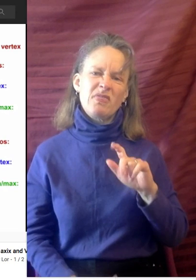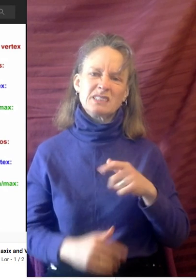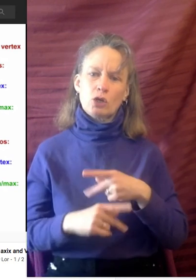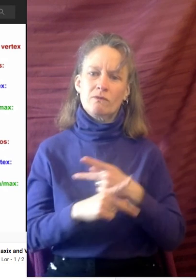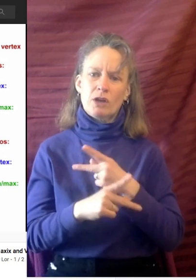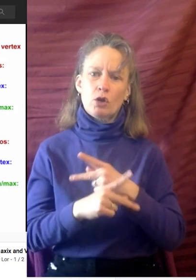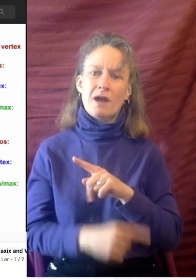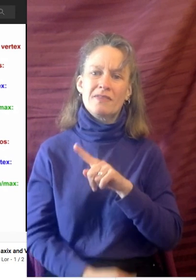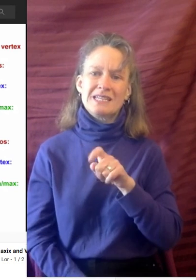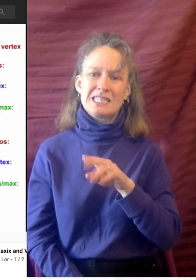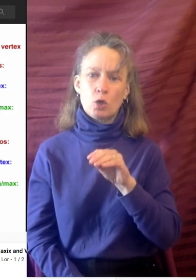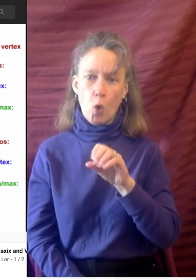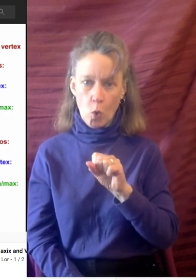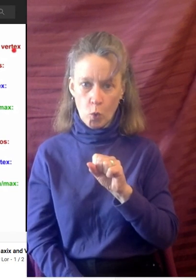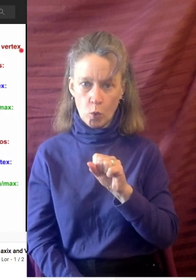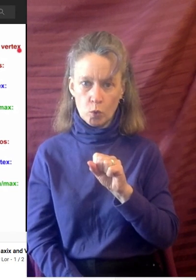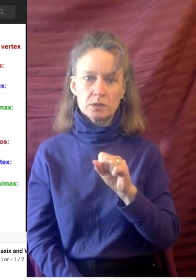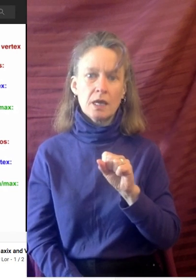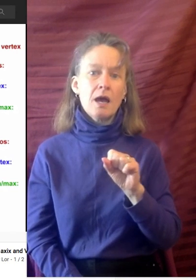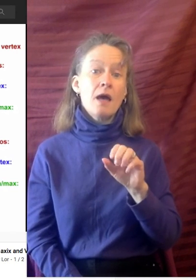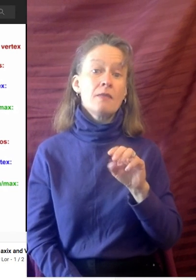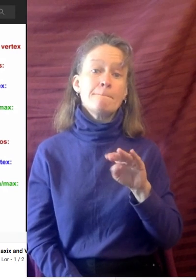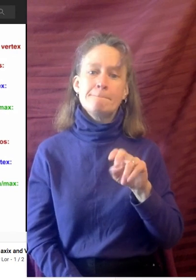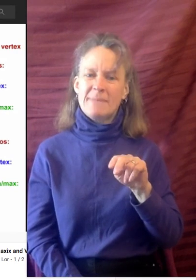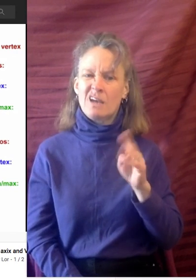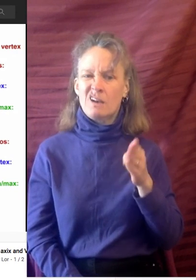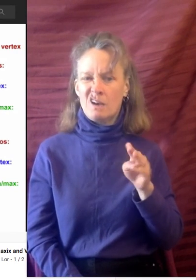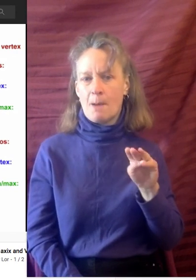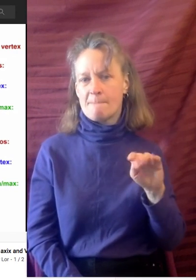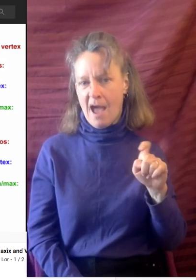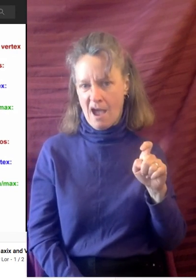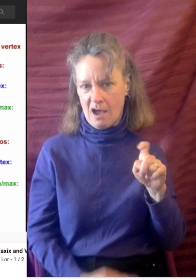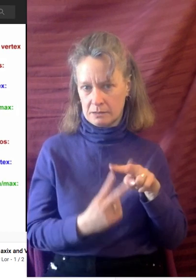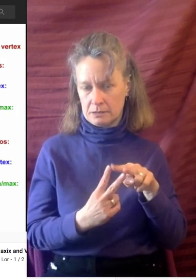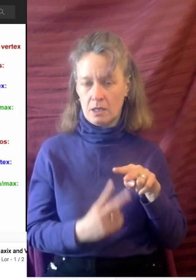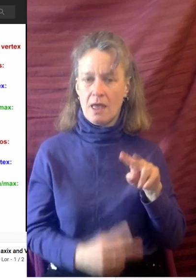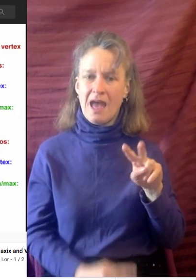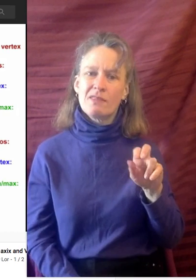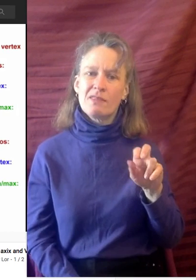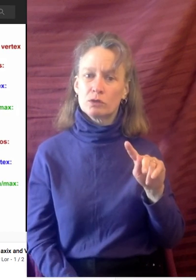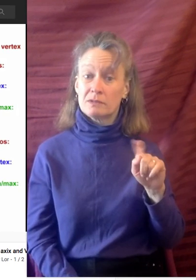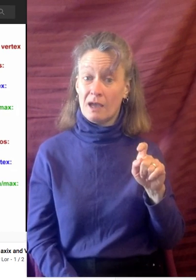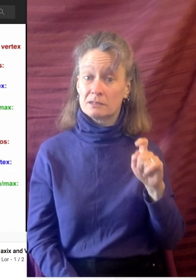the minimum or the maximum, or the vertex from a parabola.